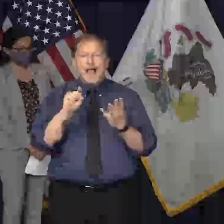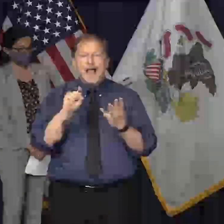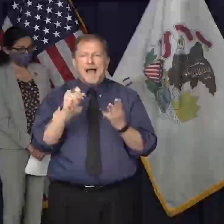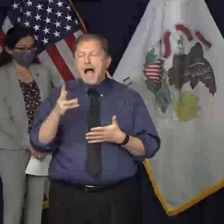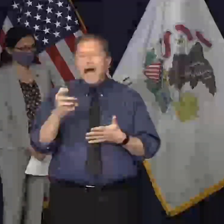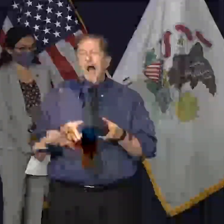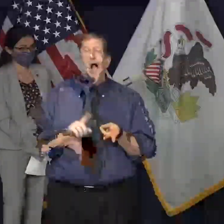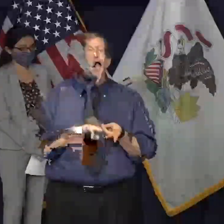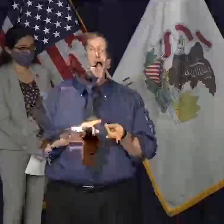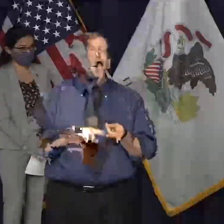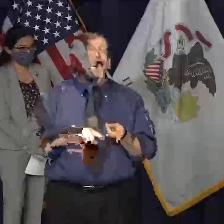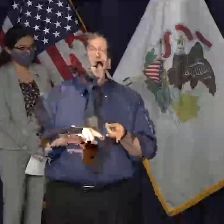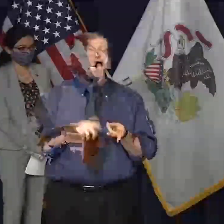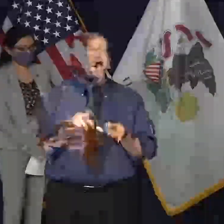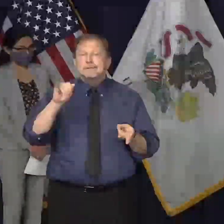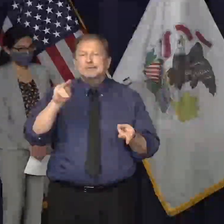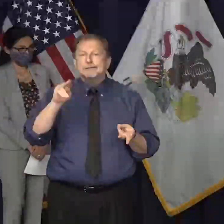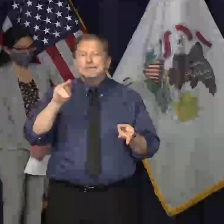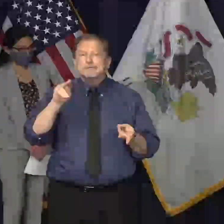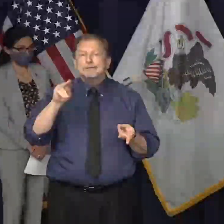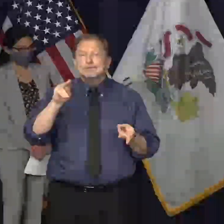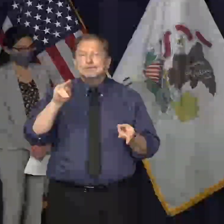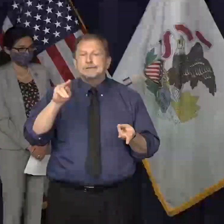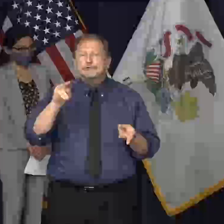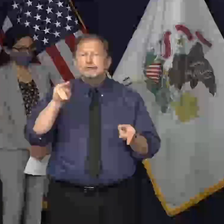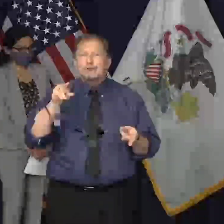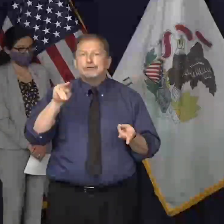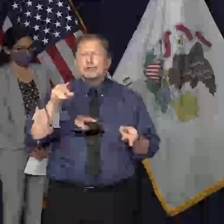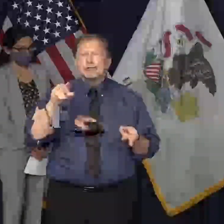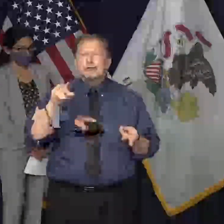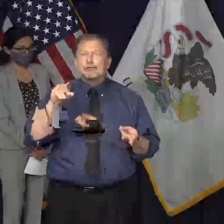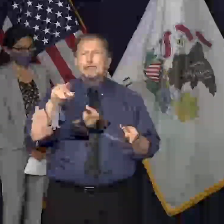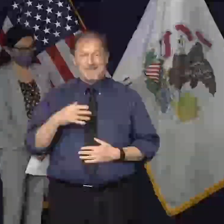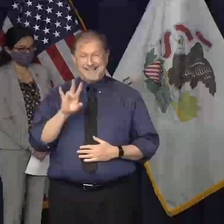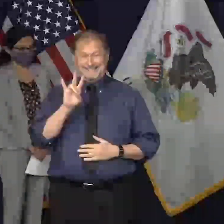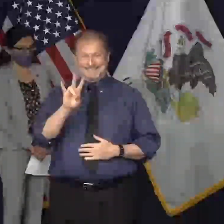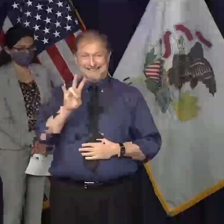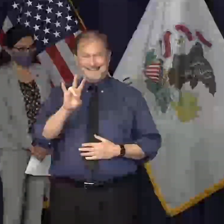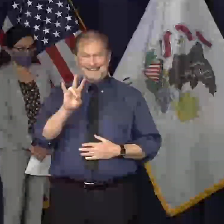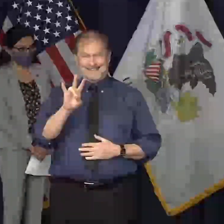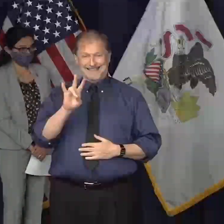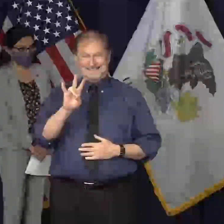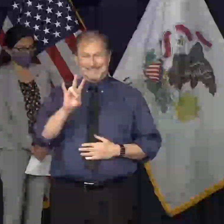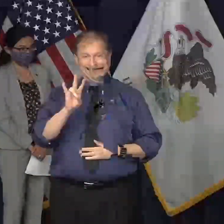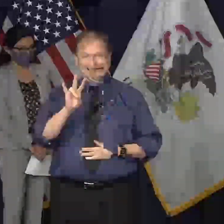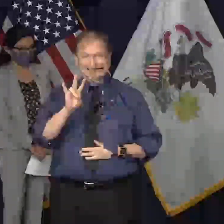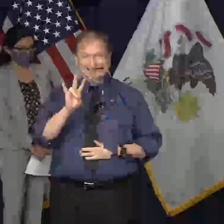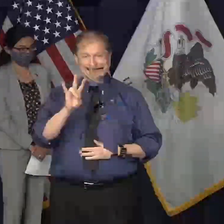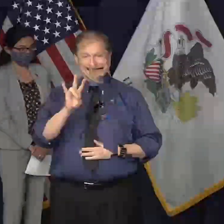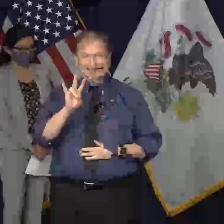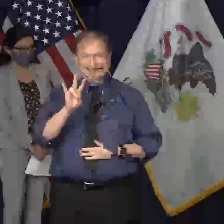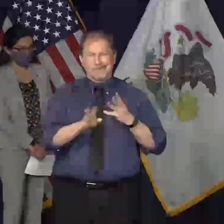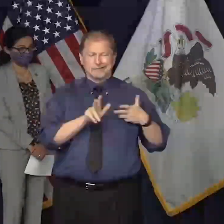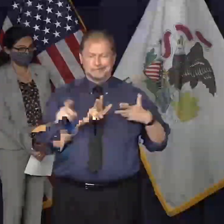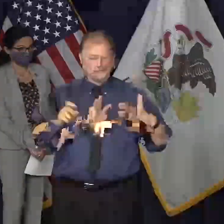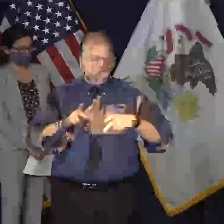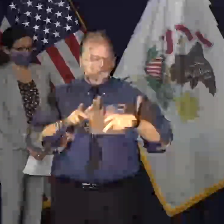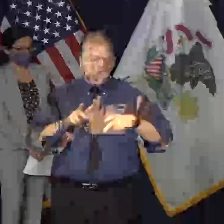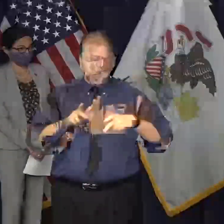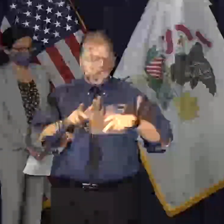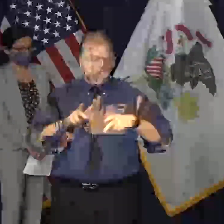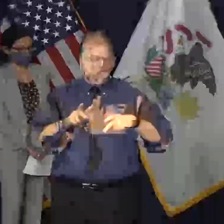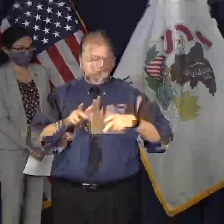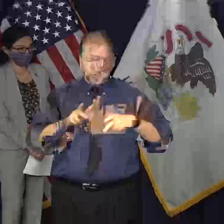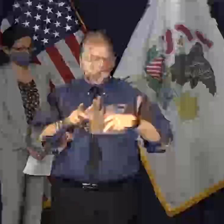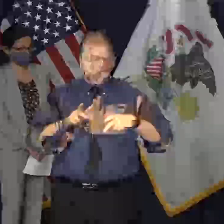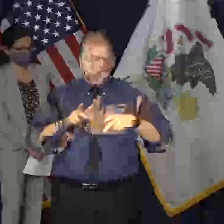Center. Additionally, of the seven drive-through sites that the state does formally run, each offers